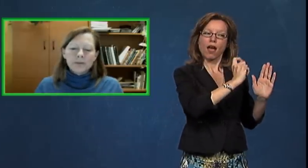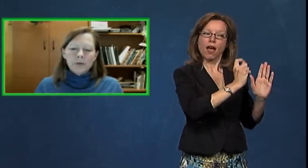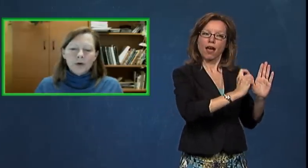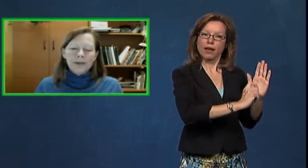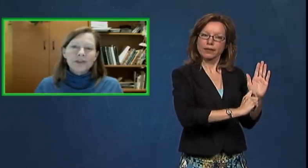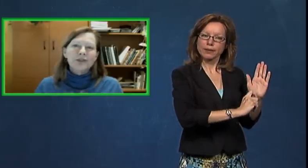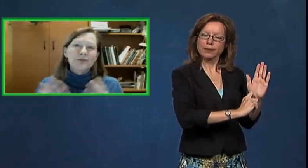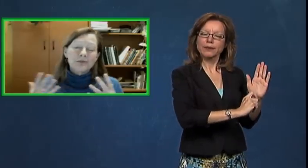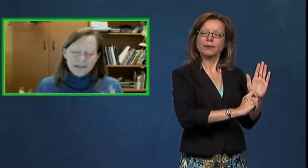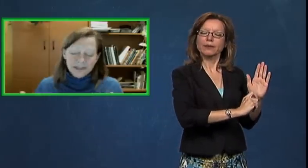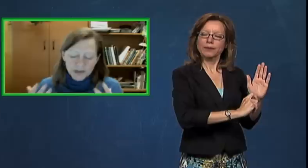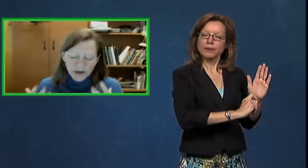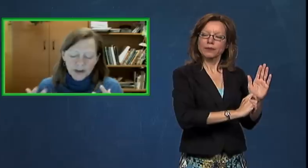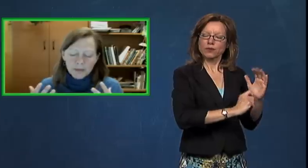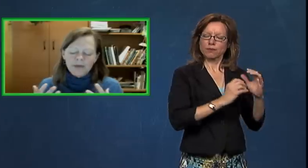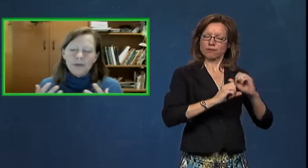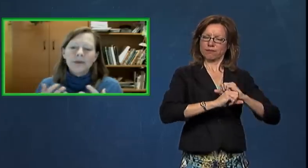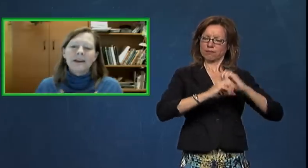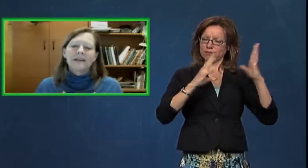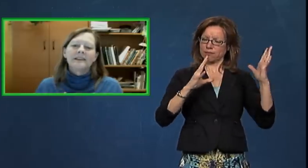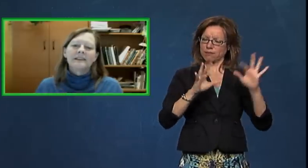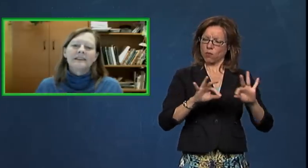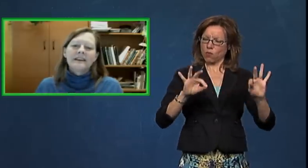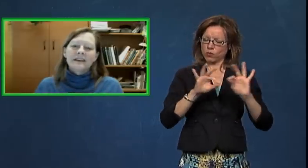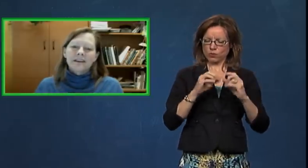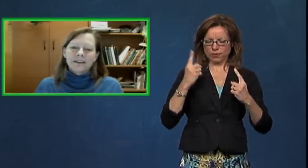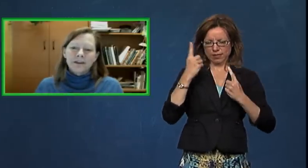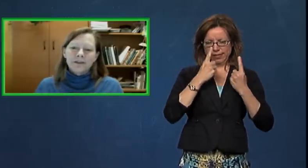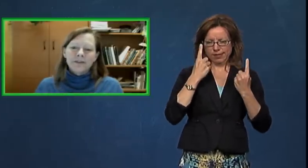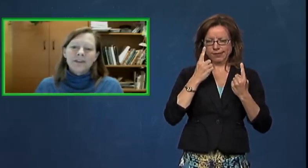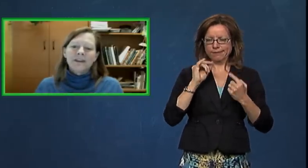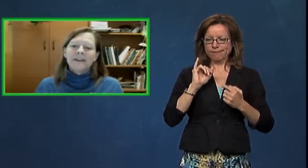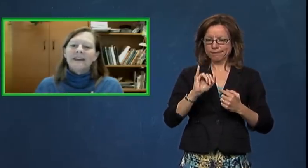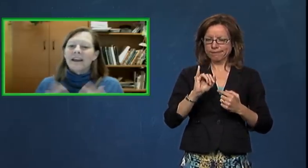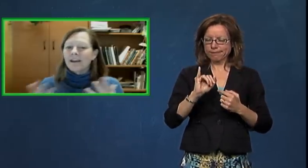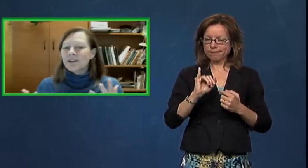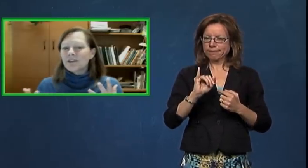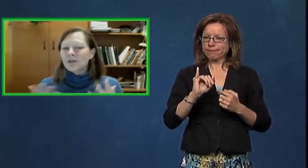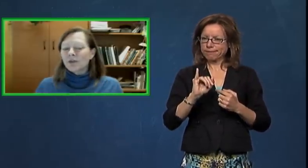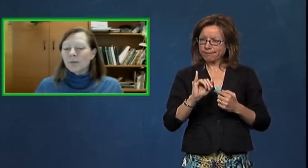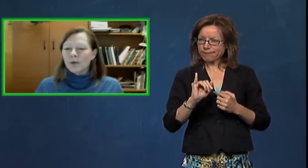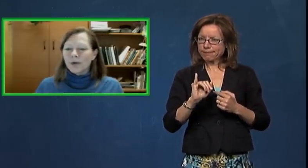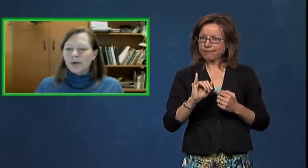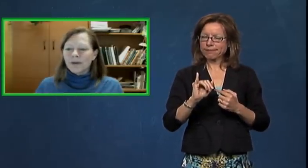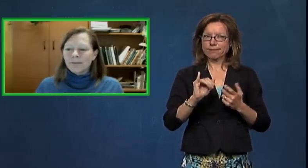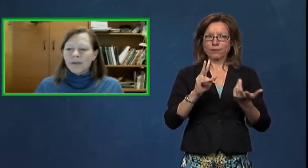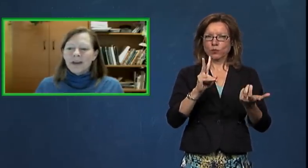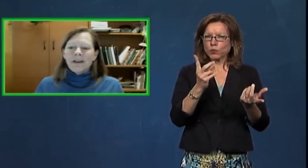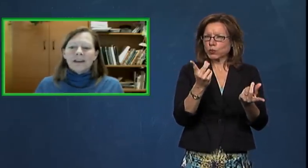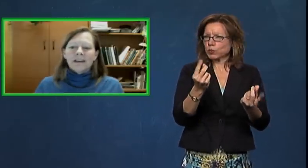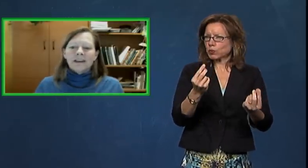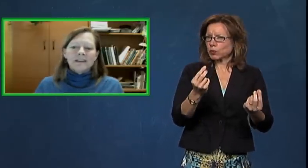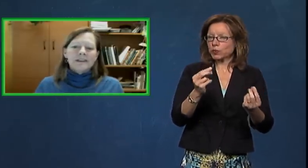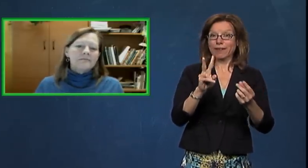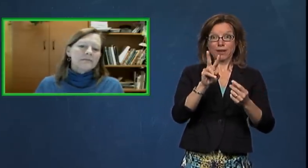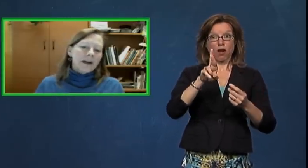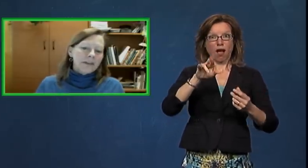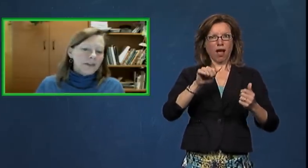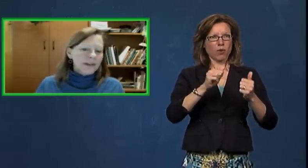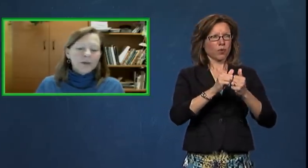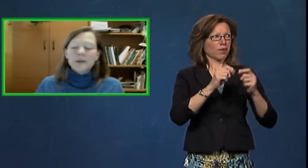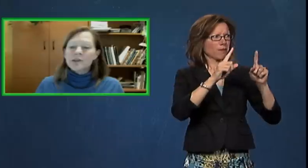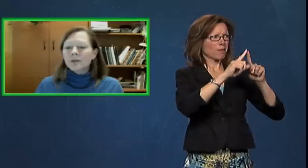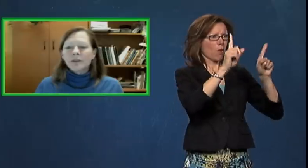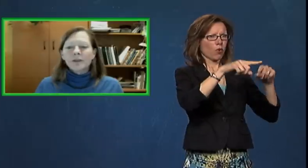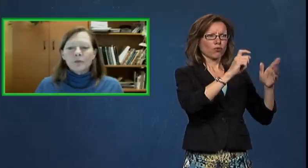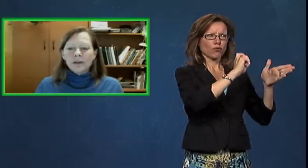it's a moment to really talk about the reality of access to the board. And I think